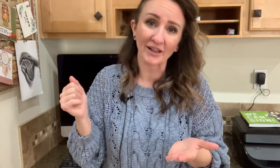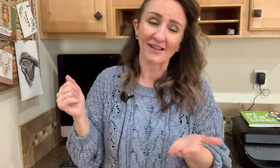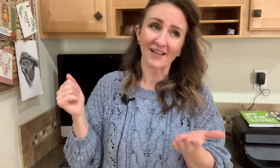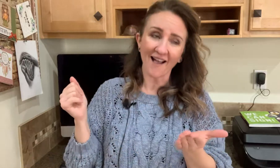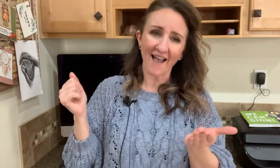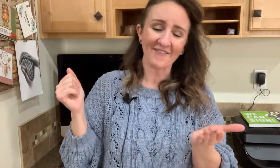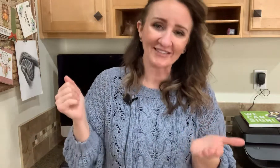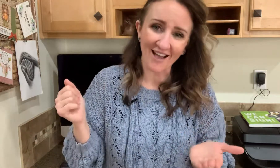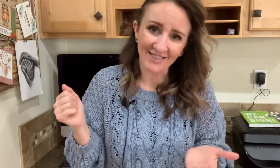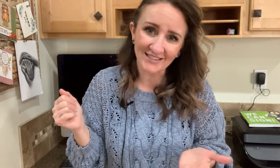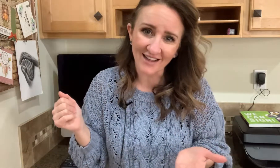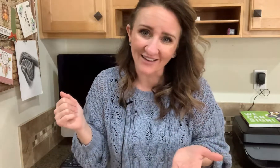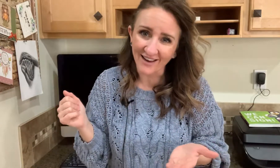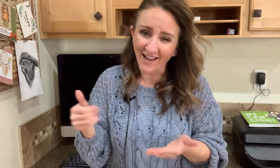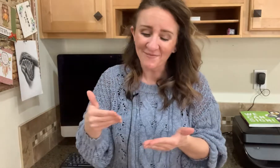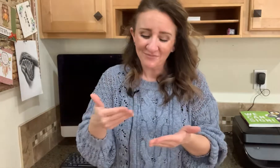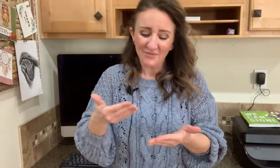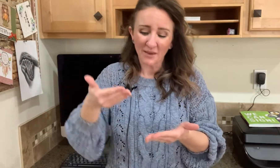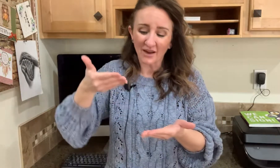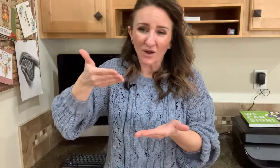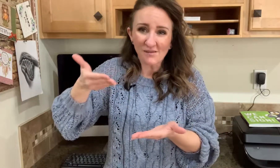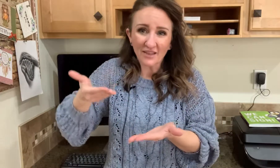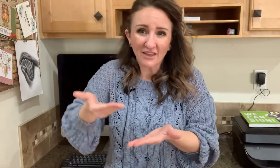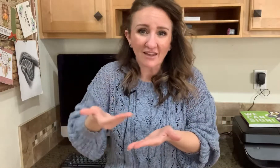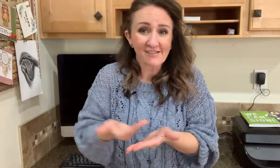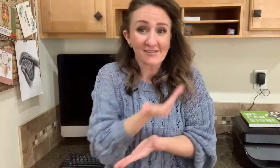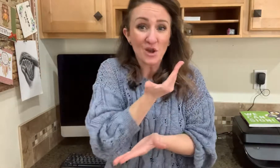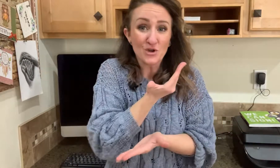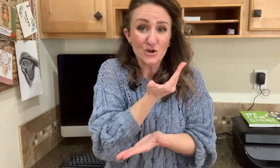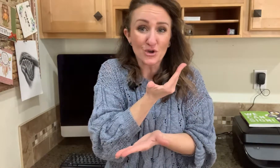I haven't taught that sign yet. But it goes like this, new.